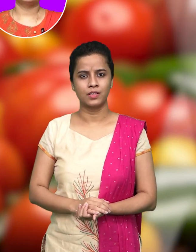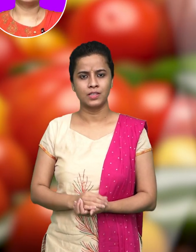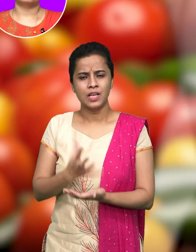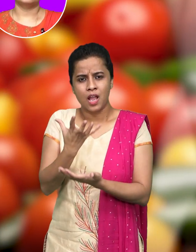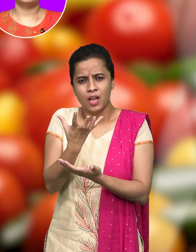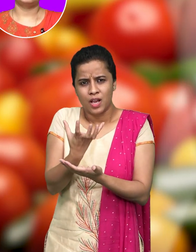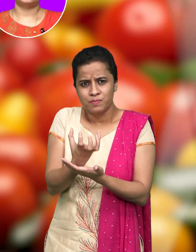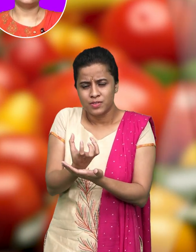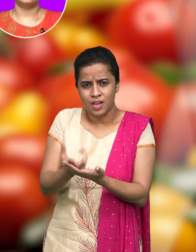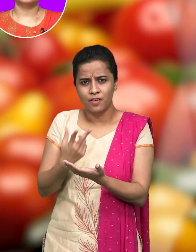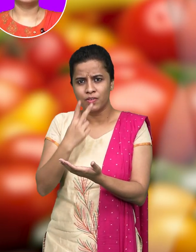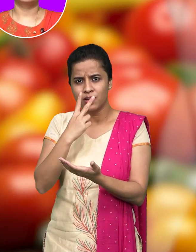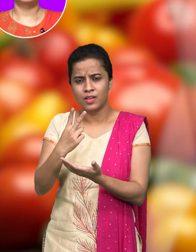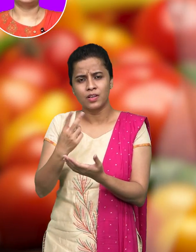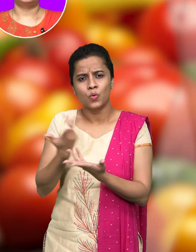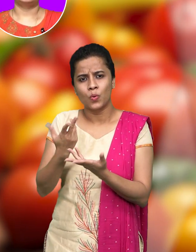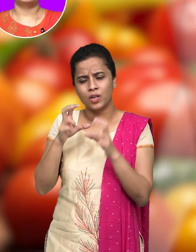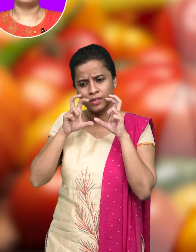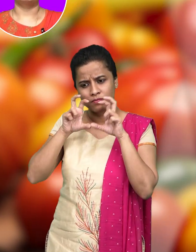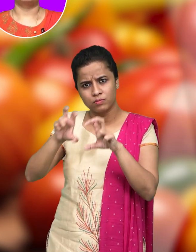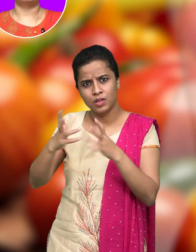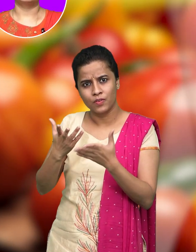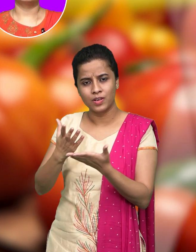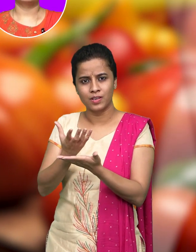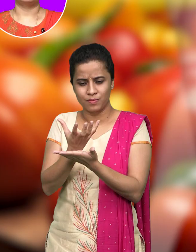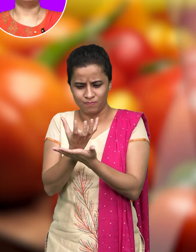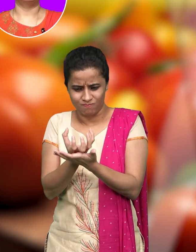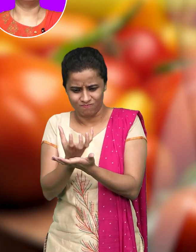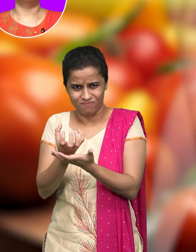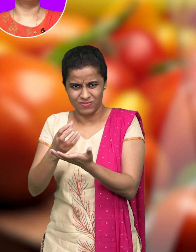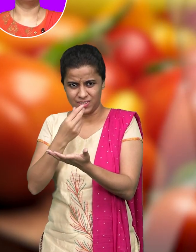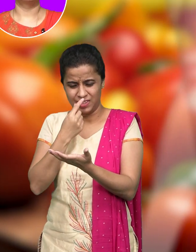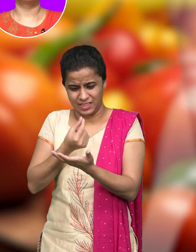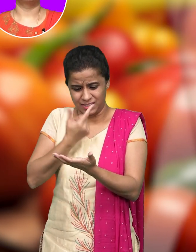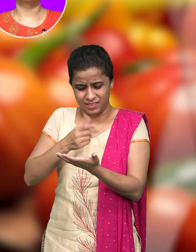Observe these spongy materials under a compound microscope.